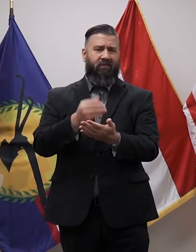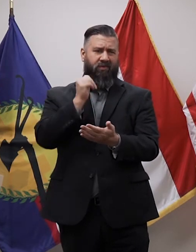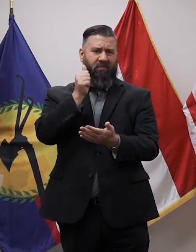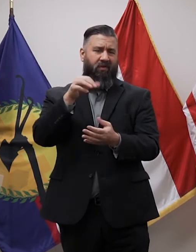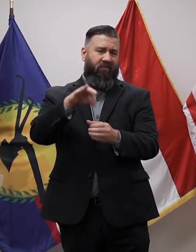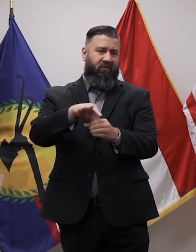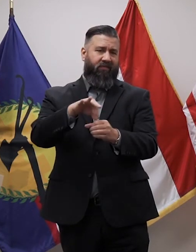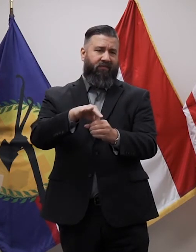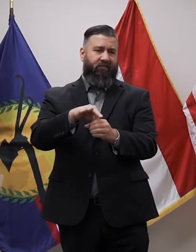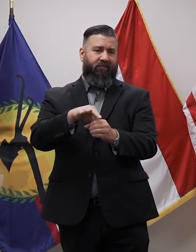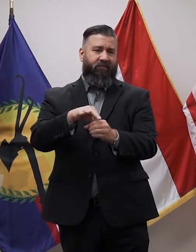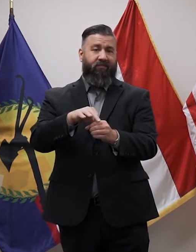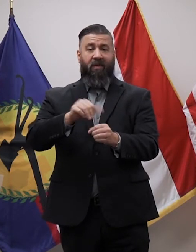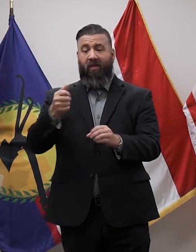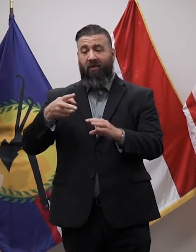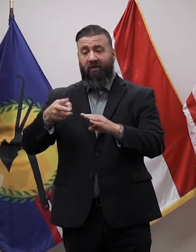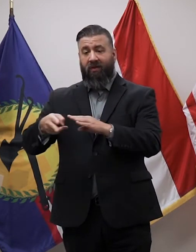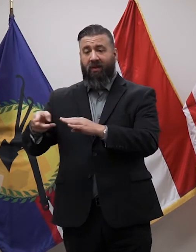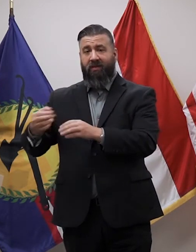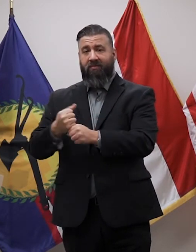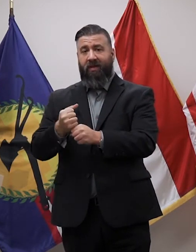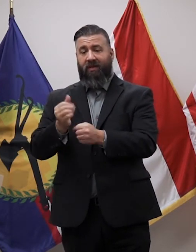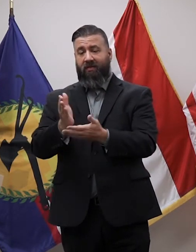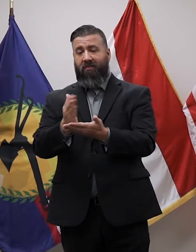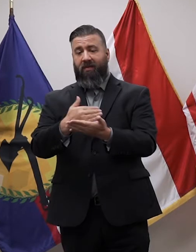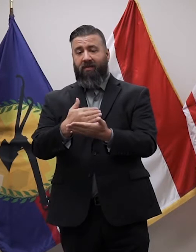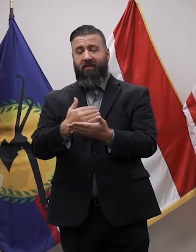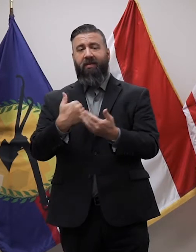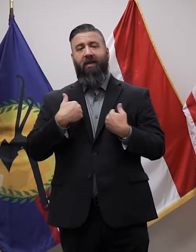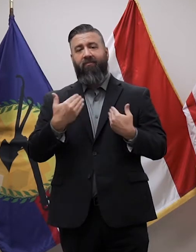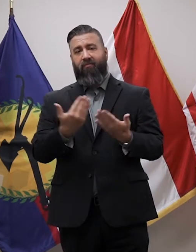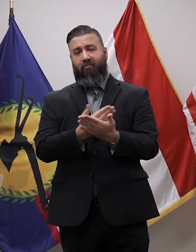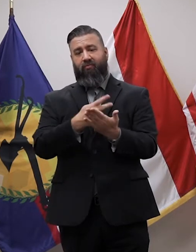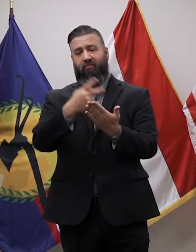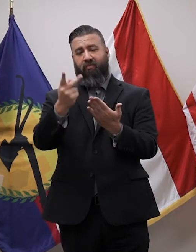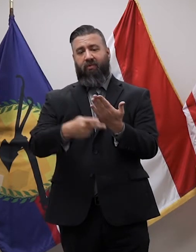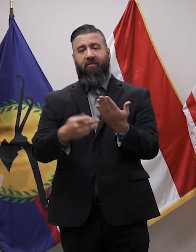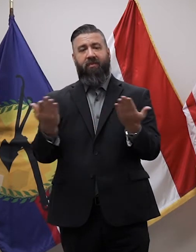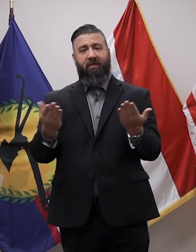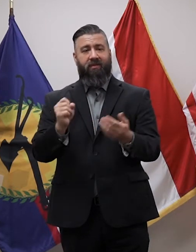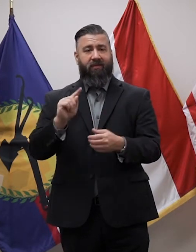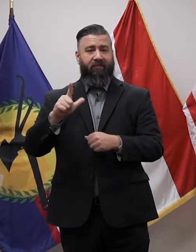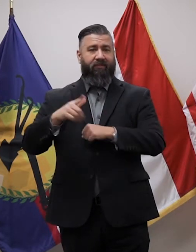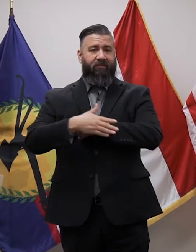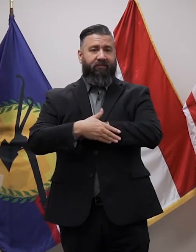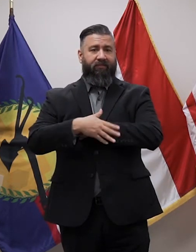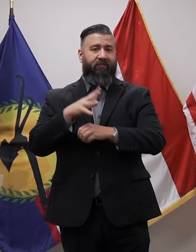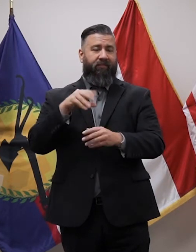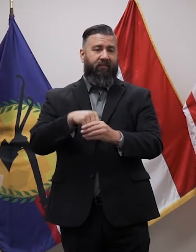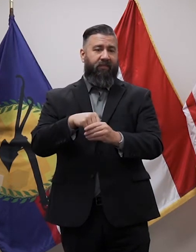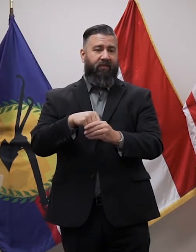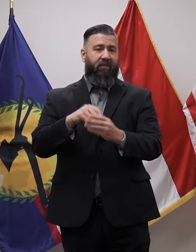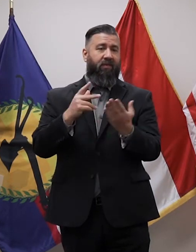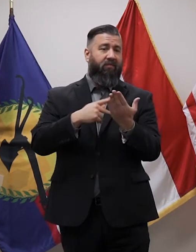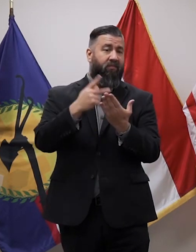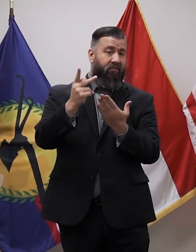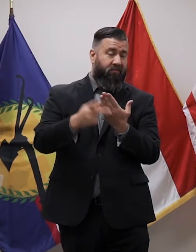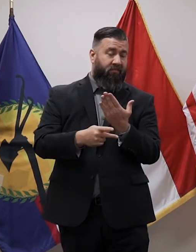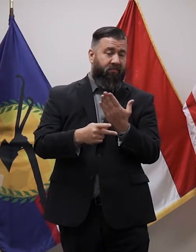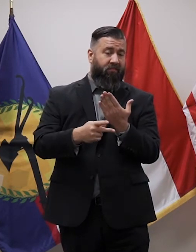There were several other cuts made in the recommended budget that had many new programs in St. Louis County, including programs